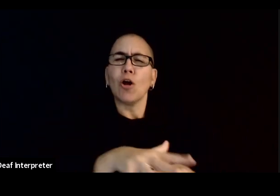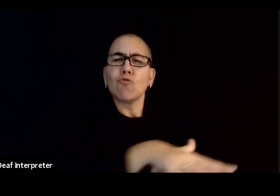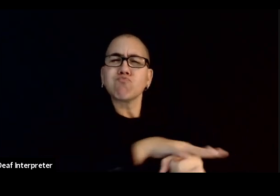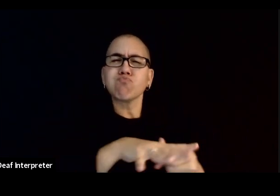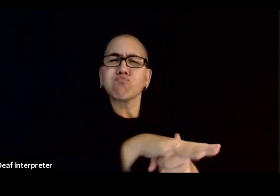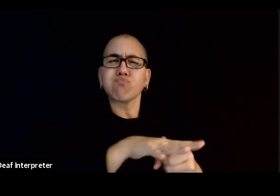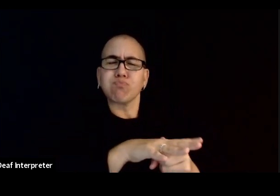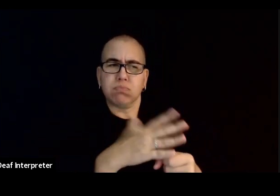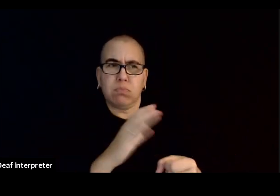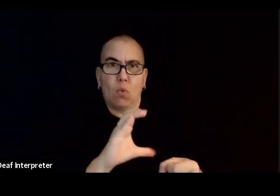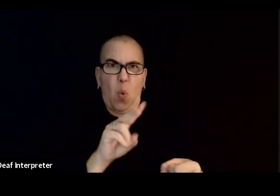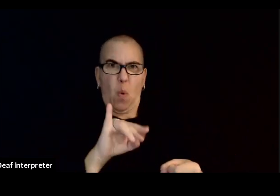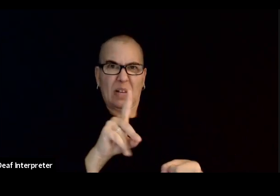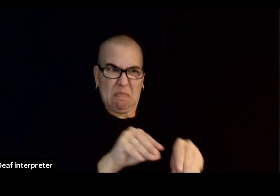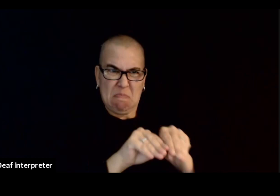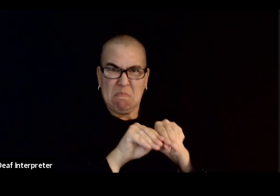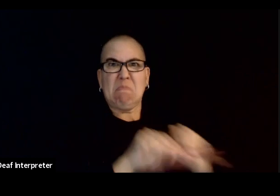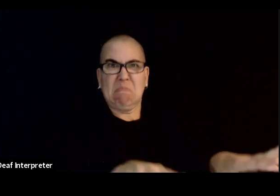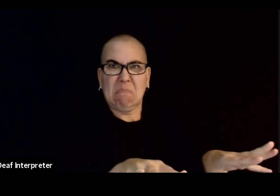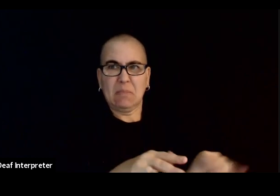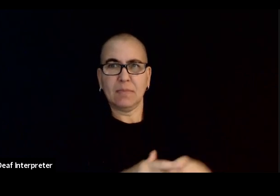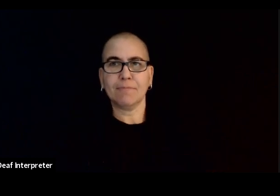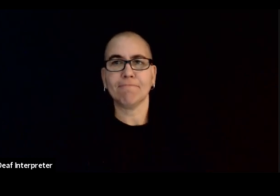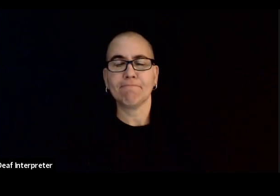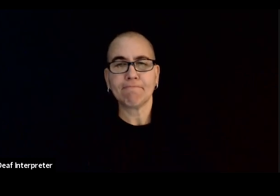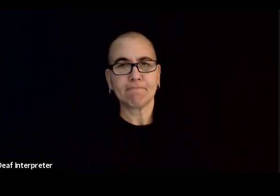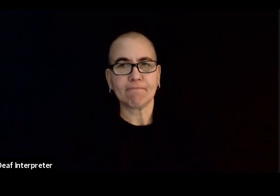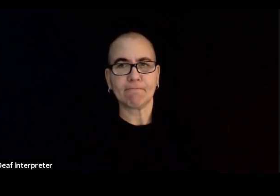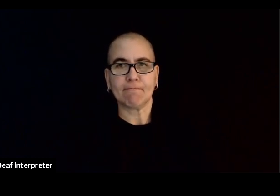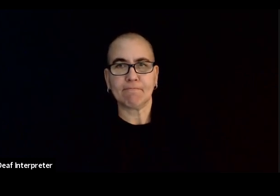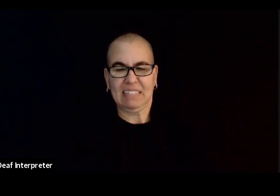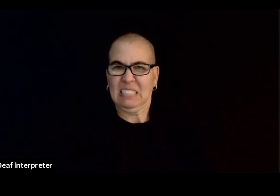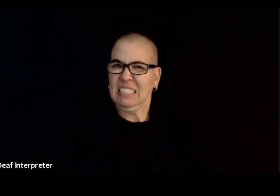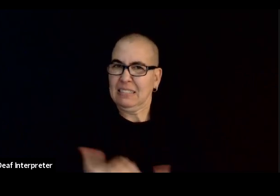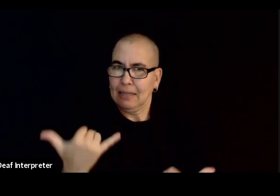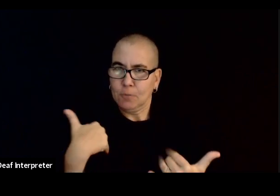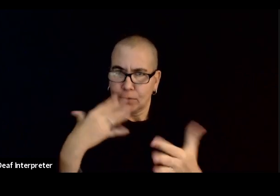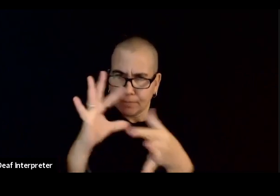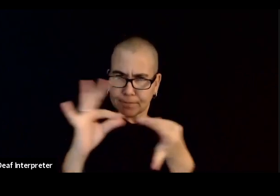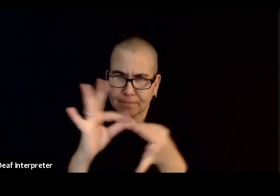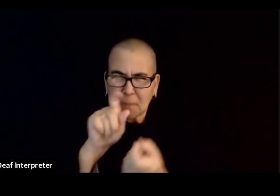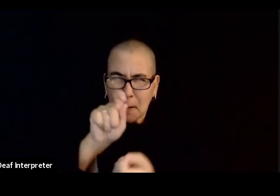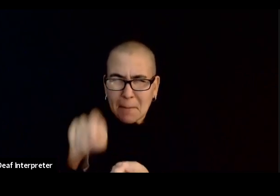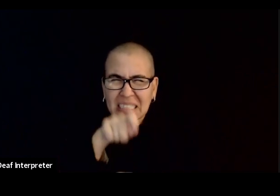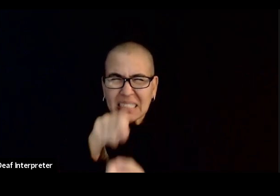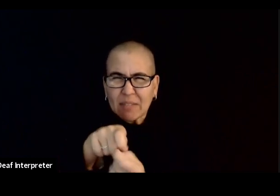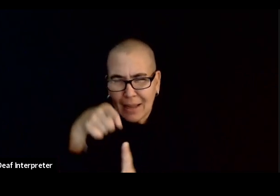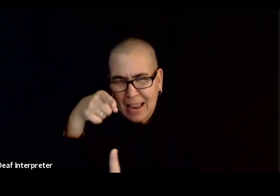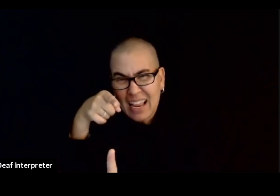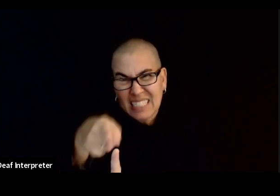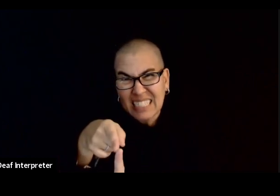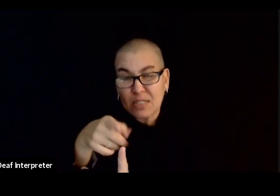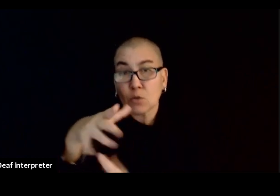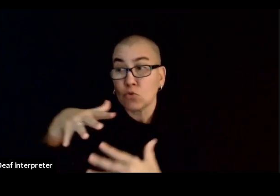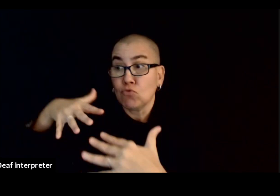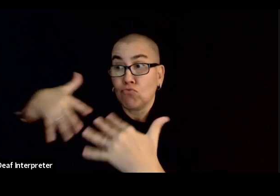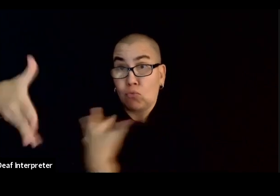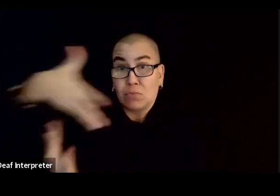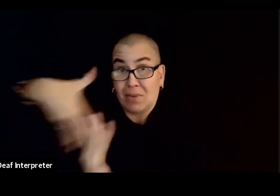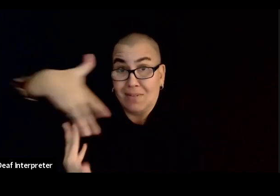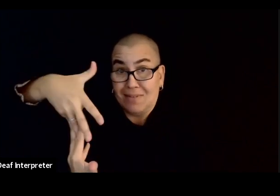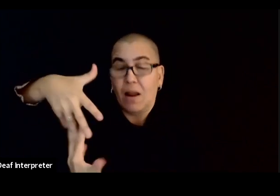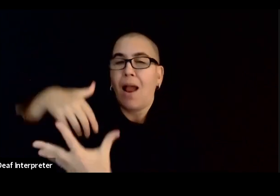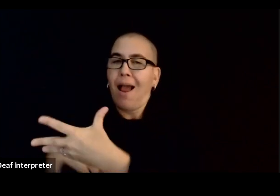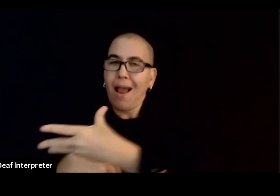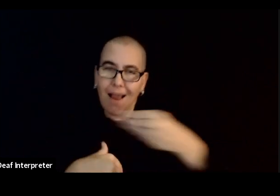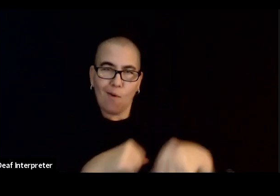outbreaks associated with certain settings like workplaces and social gatherings. Some updates on numbers